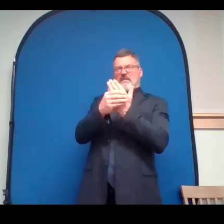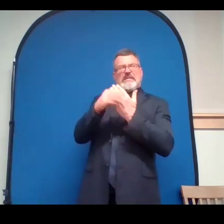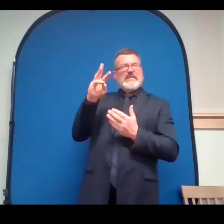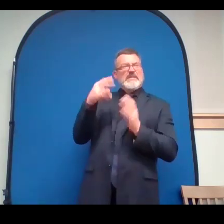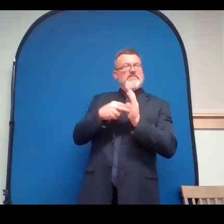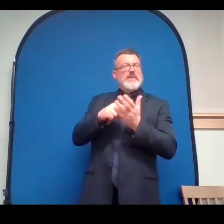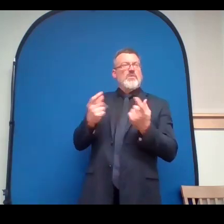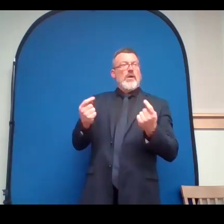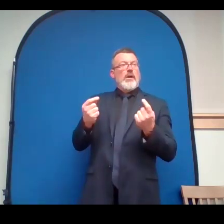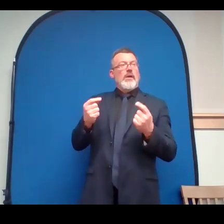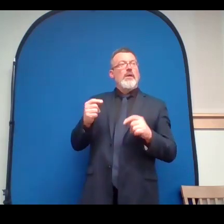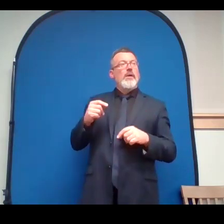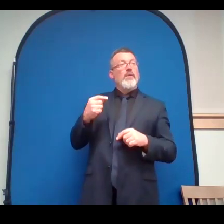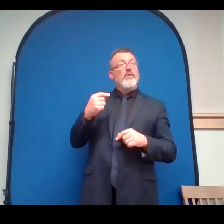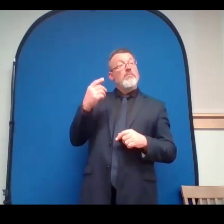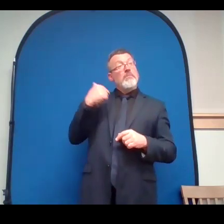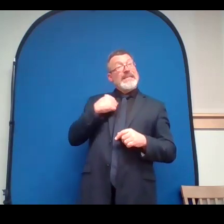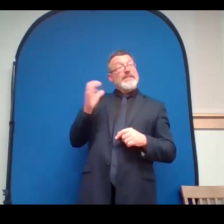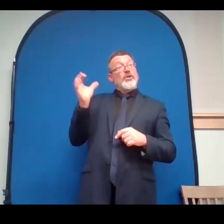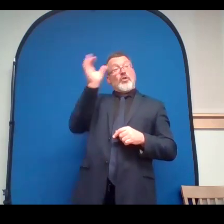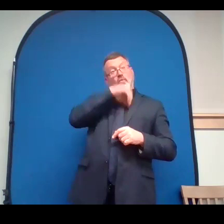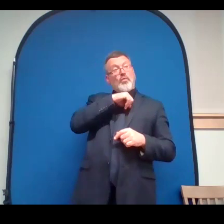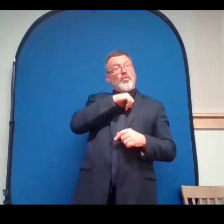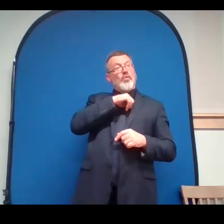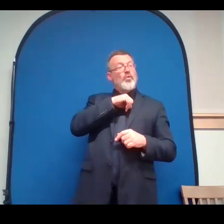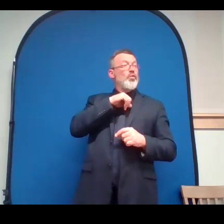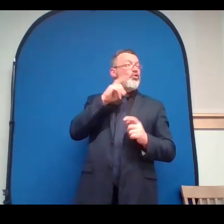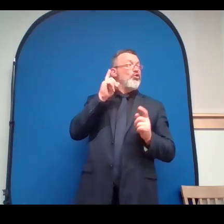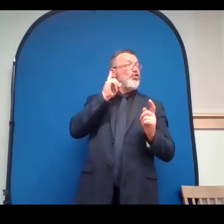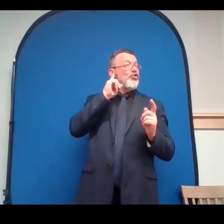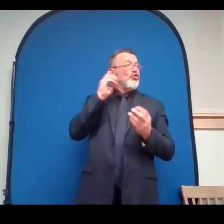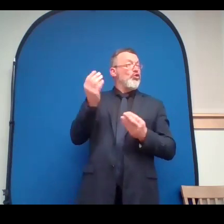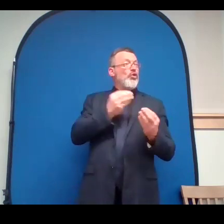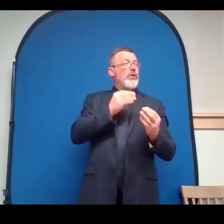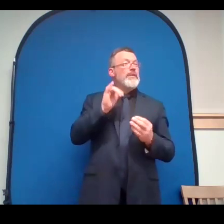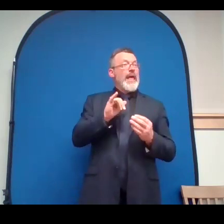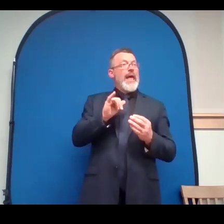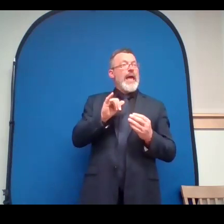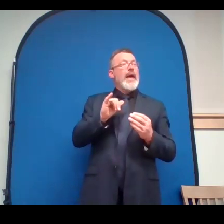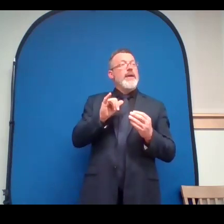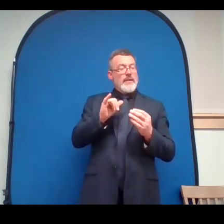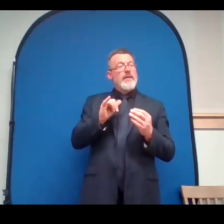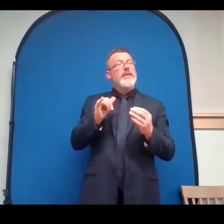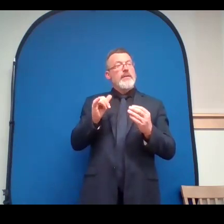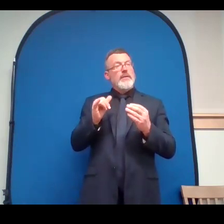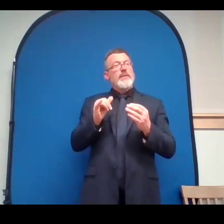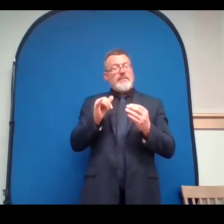that I heard on coming into the reserve center, a couple of